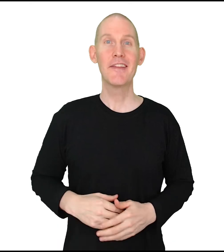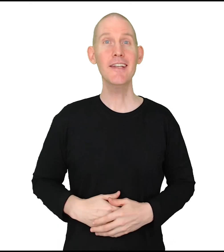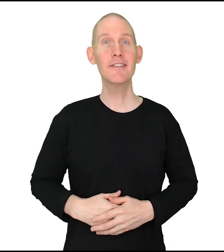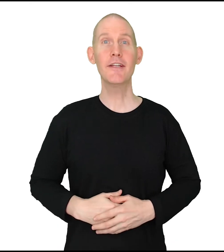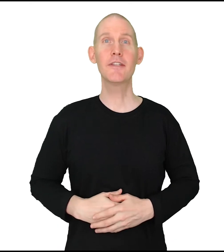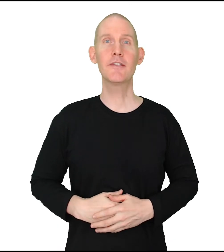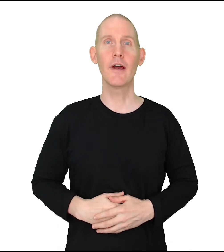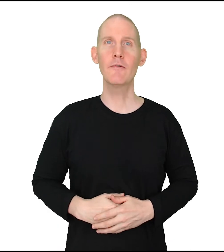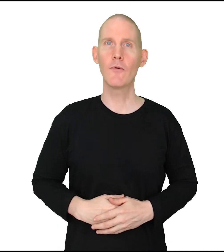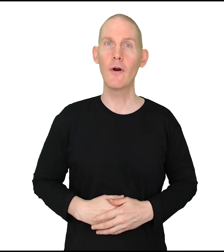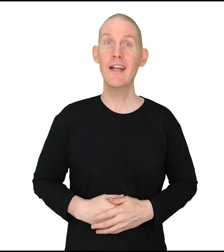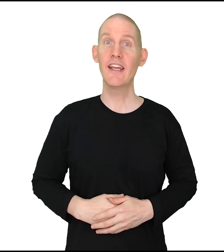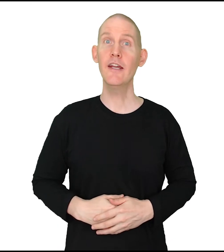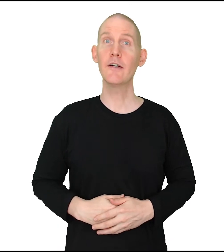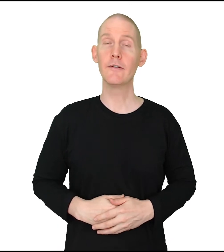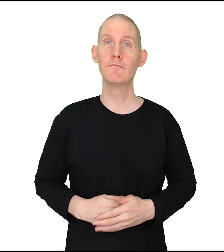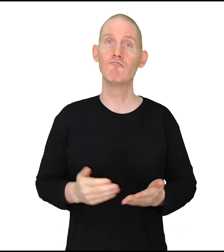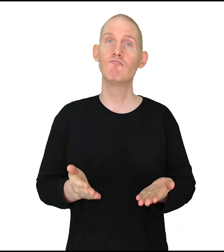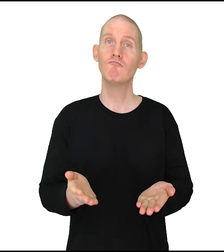This is the sign for here.